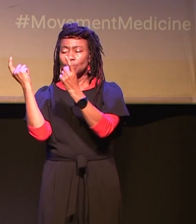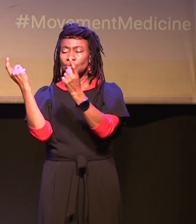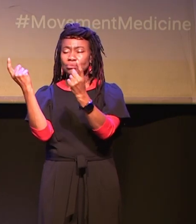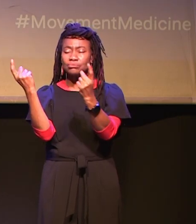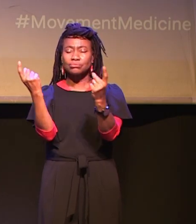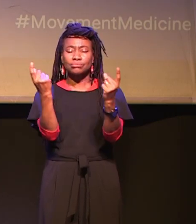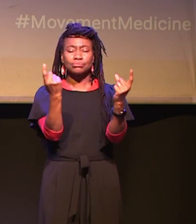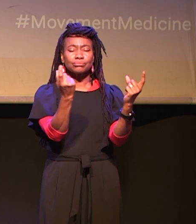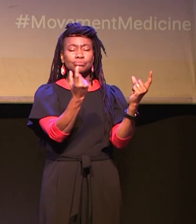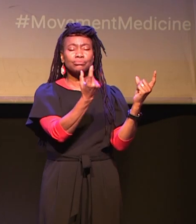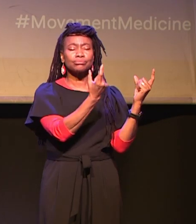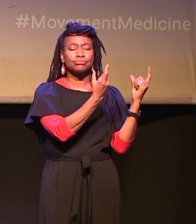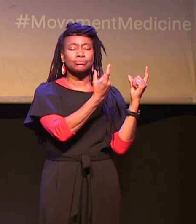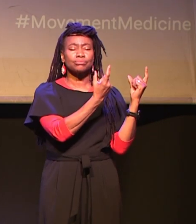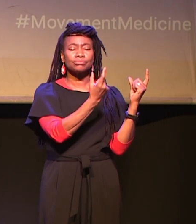humans,